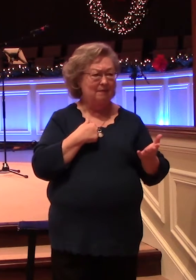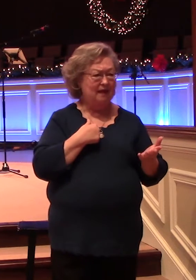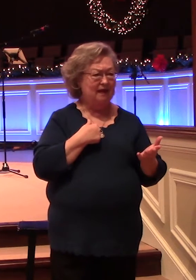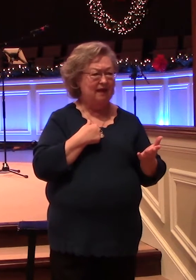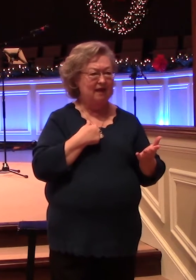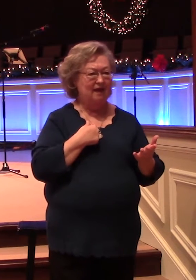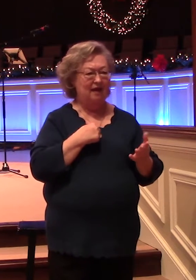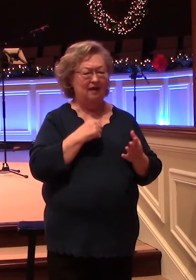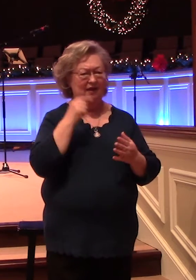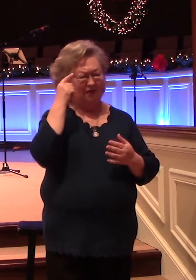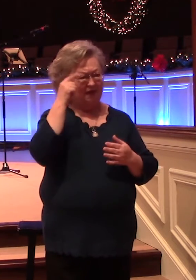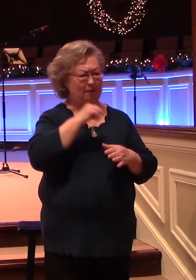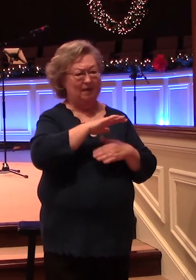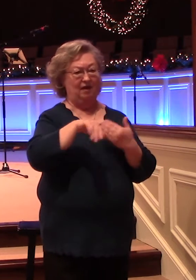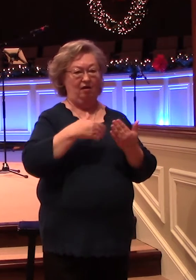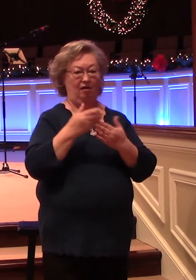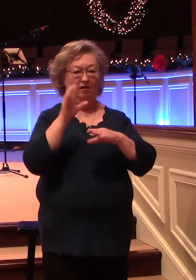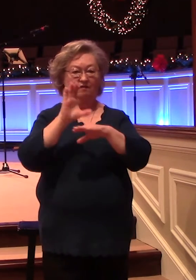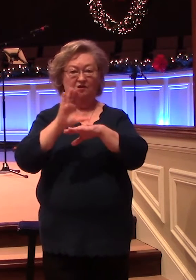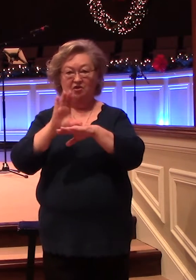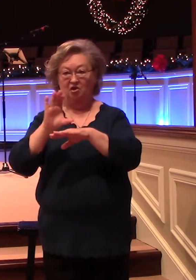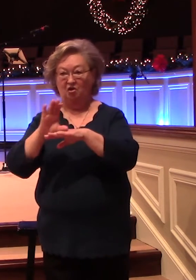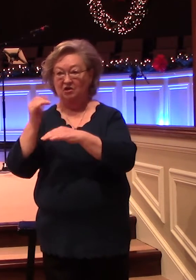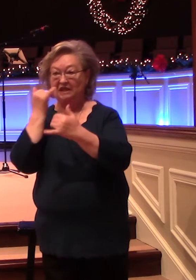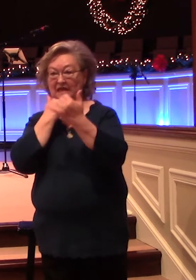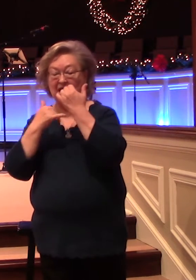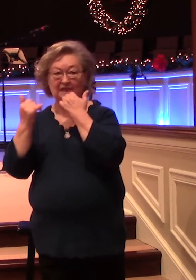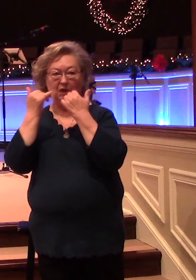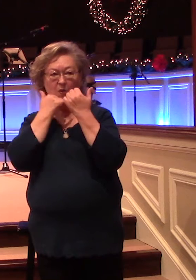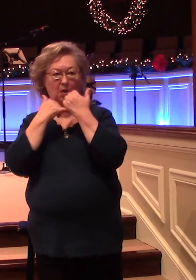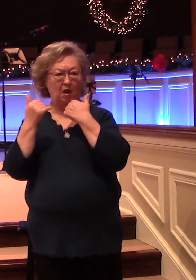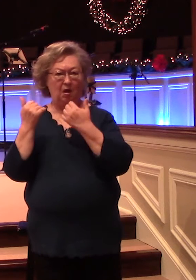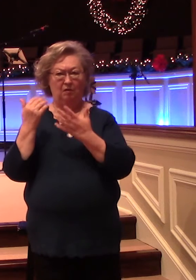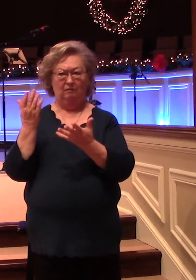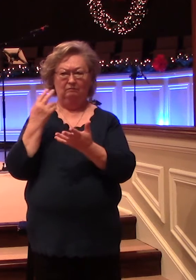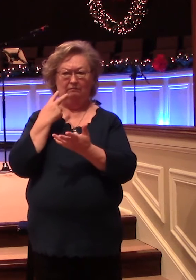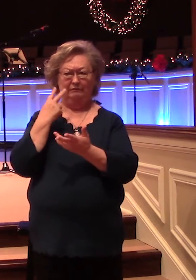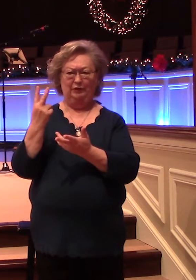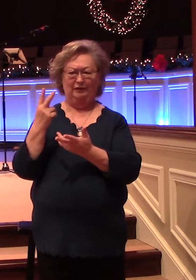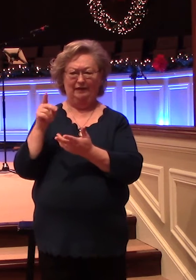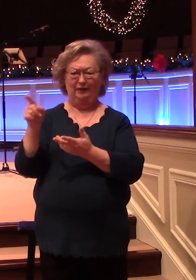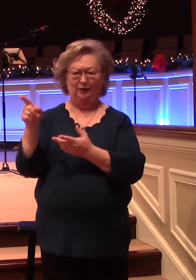all the mistakes they've made. Look at who's in charge up there. I ain't giving to that.